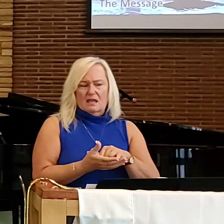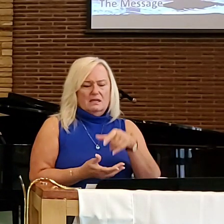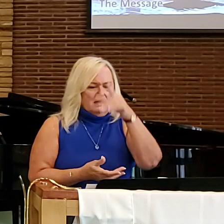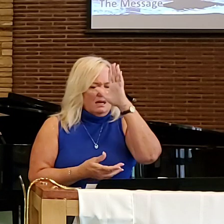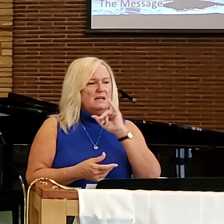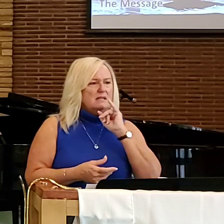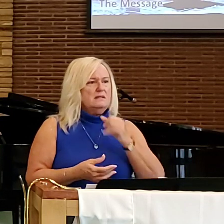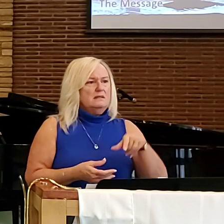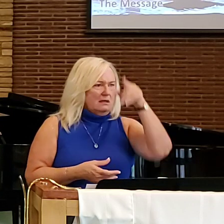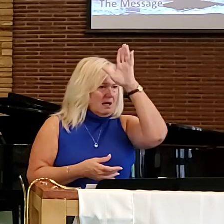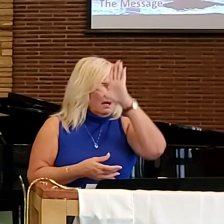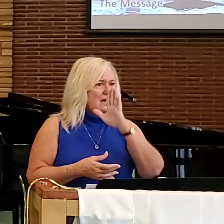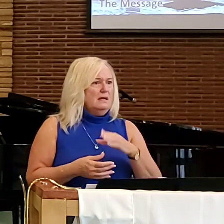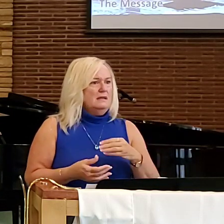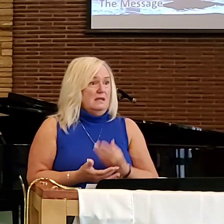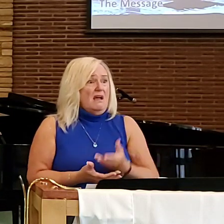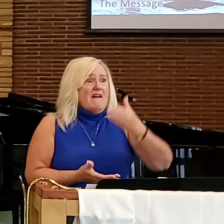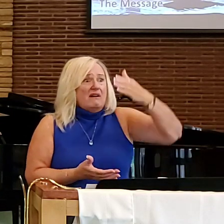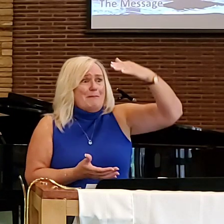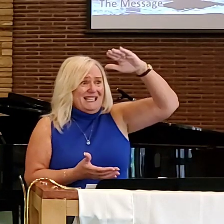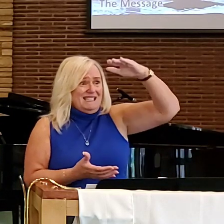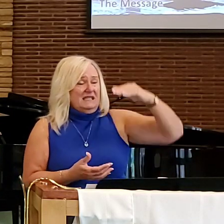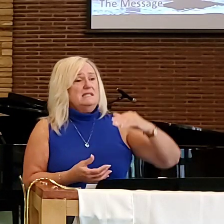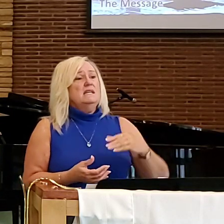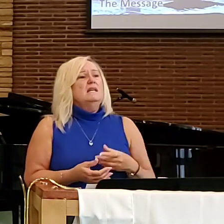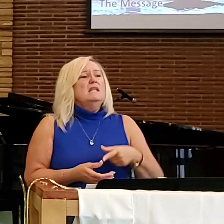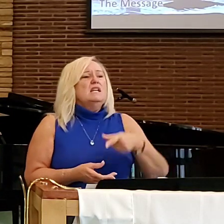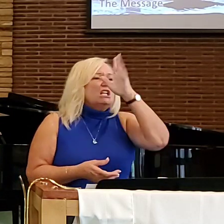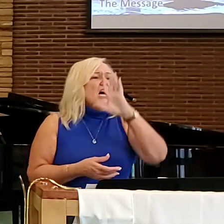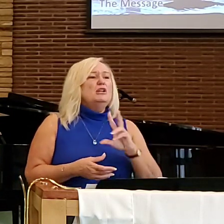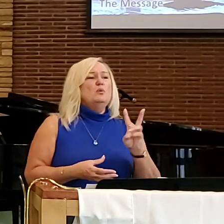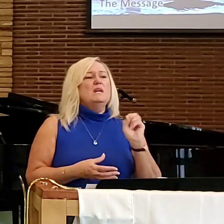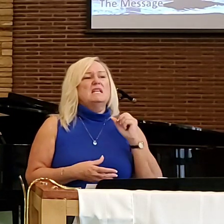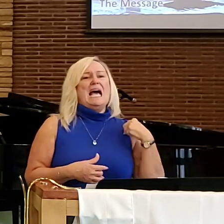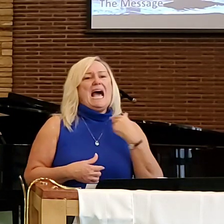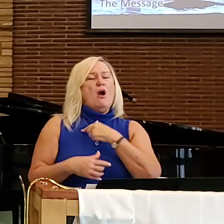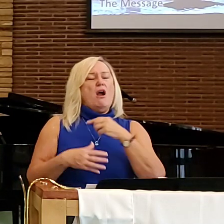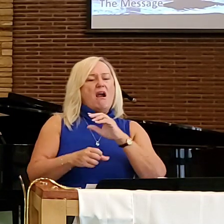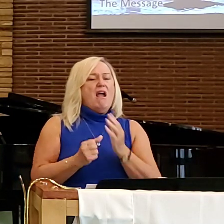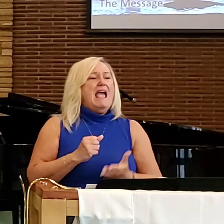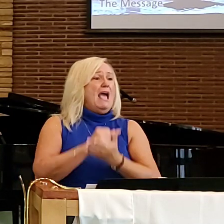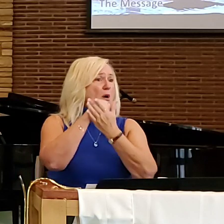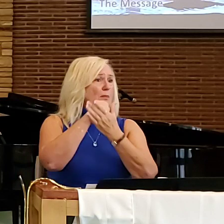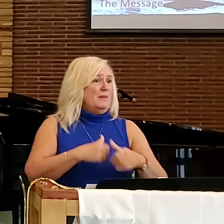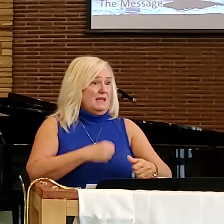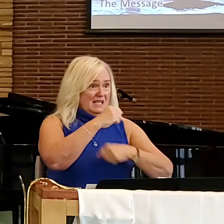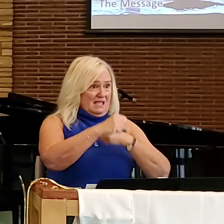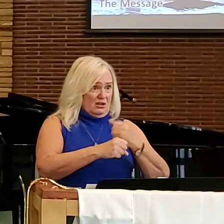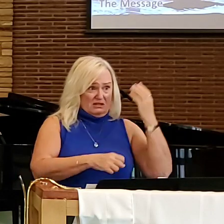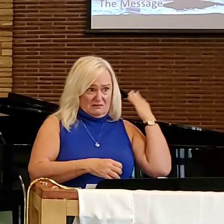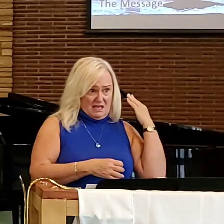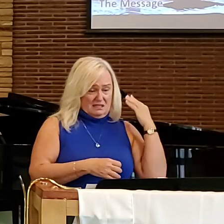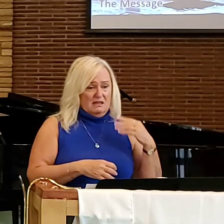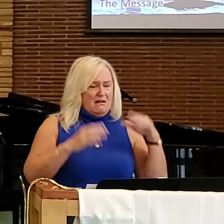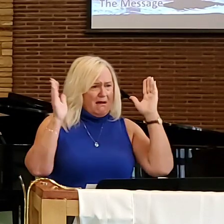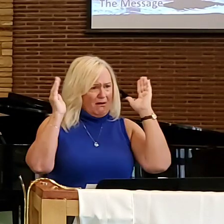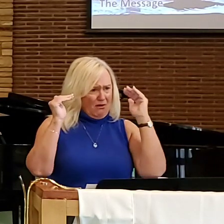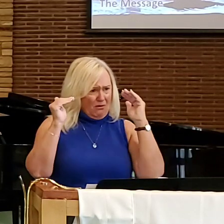is a God of abundance, that the God who was our help in ages past, our